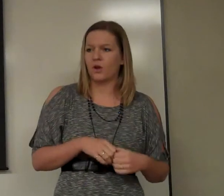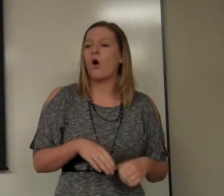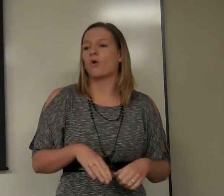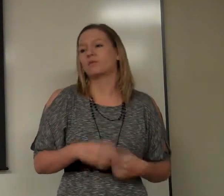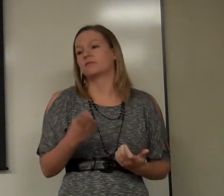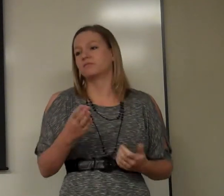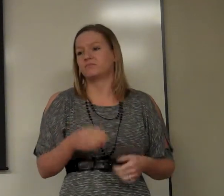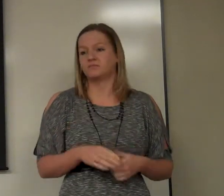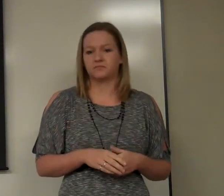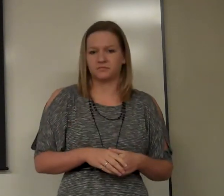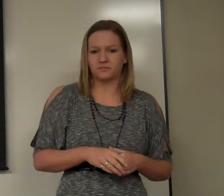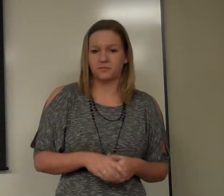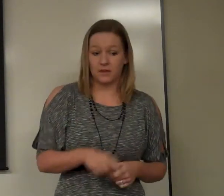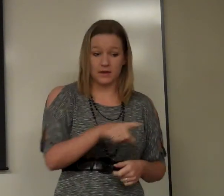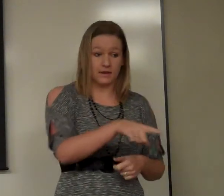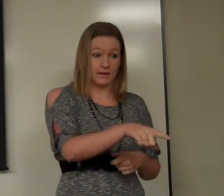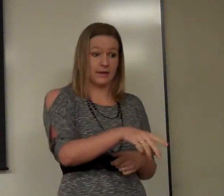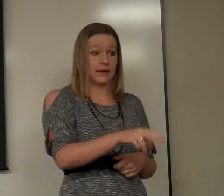Nick?